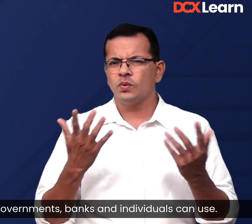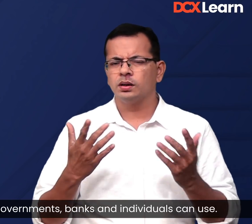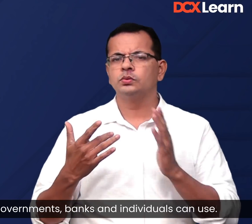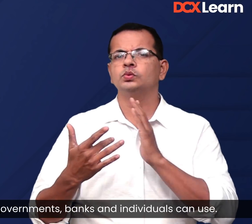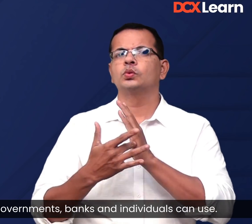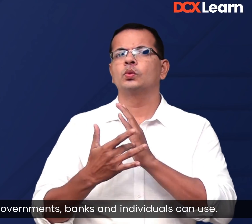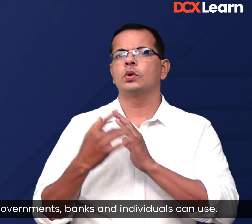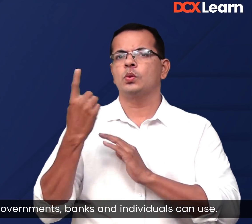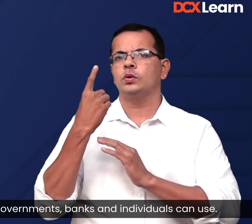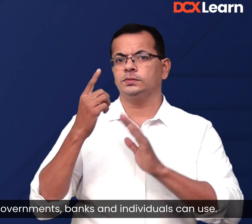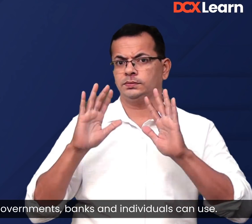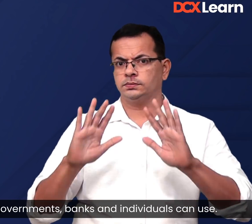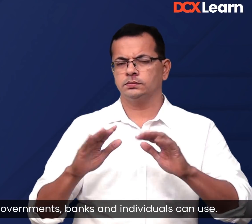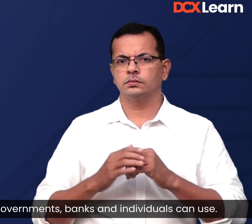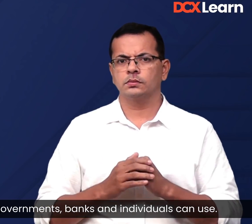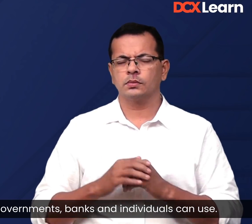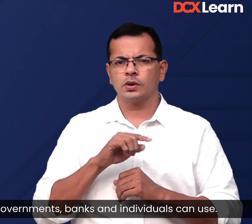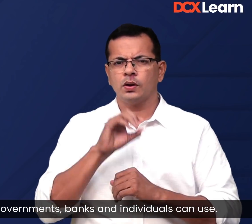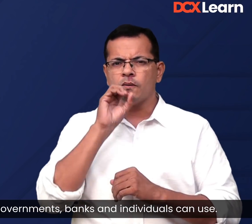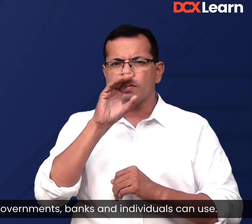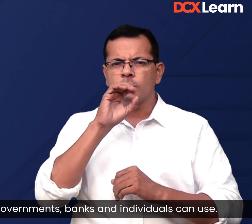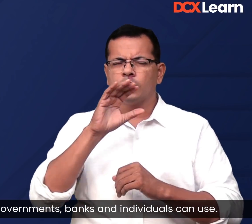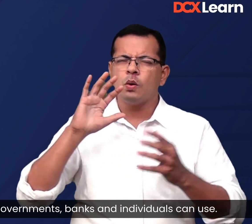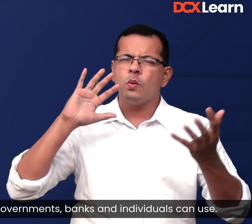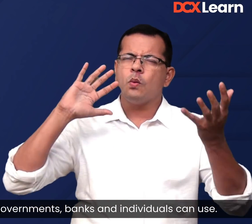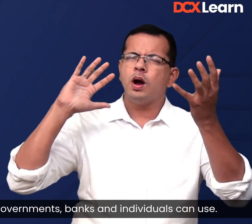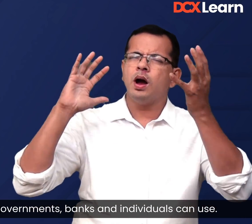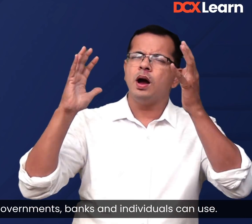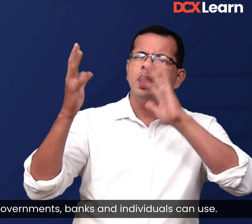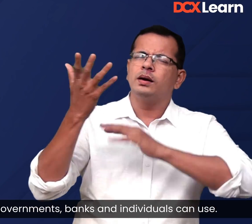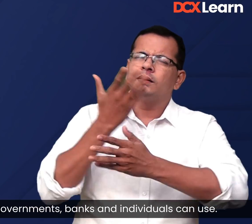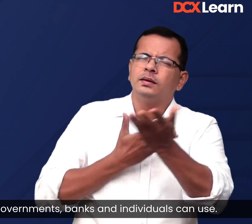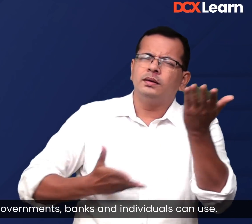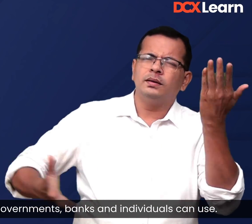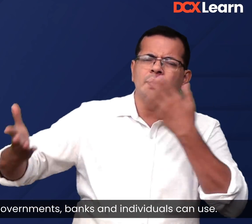it is a new technology that governments banks and individuals can use